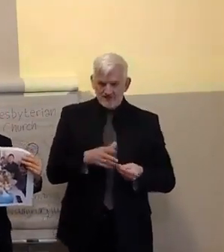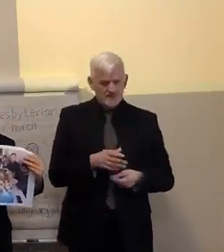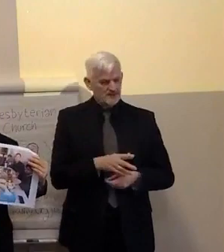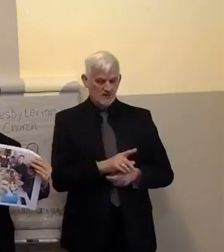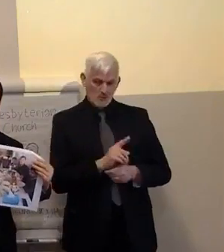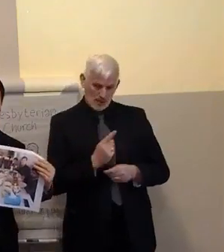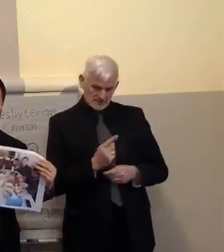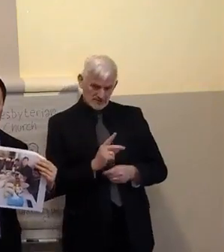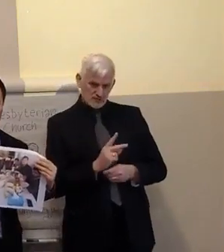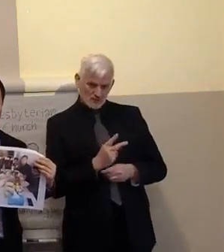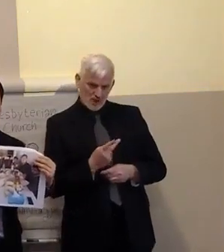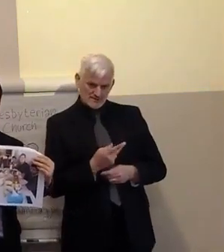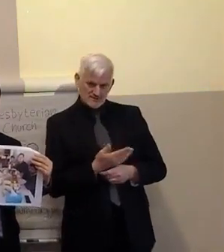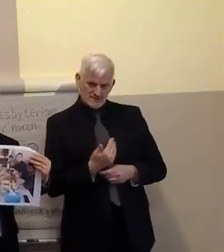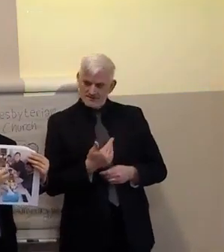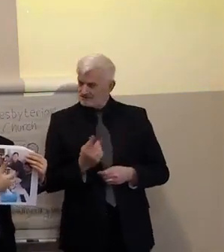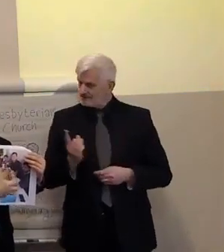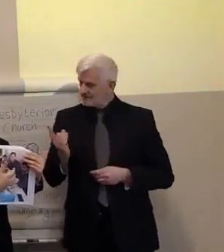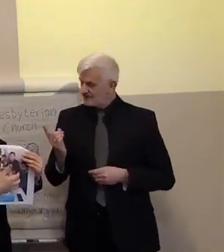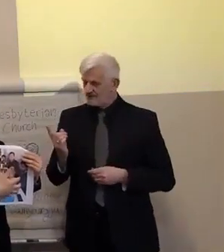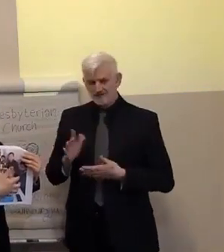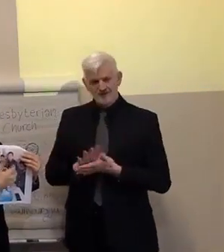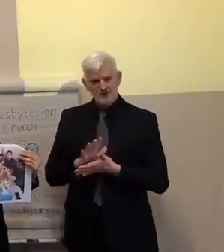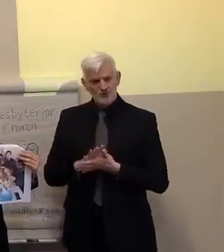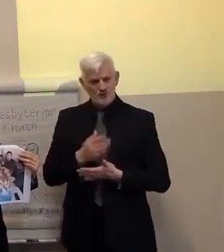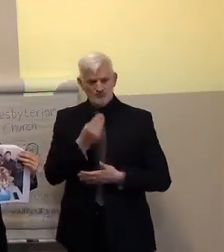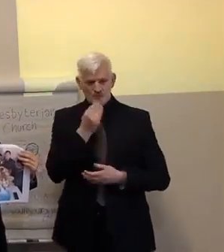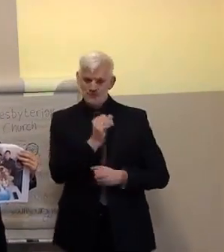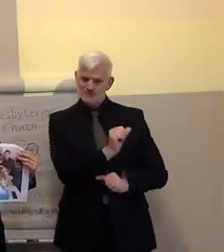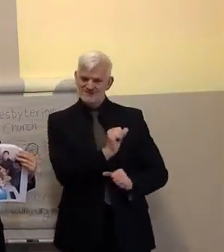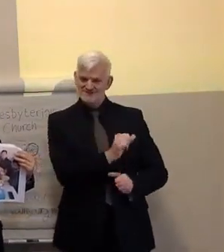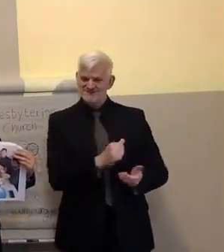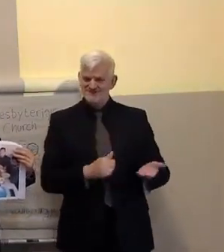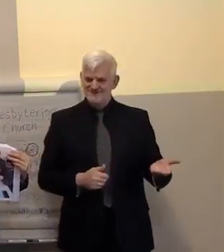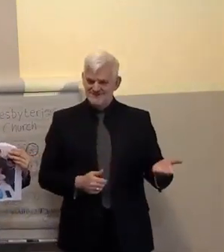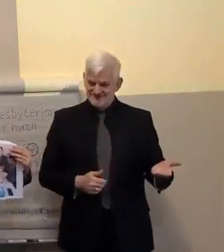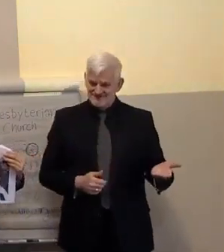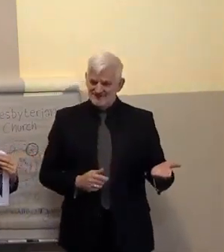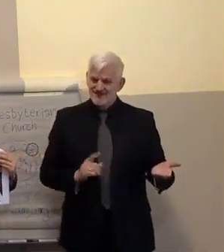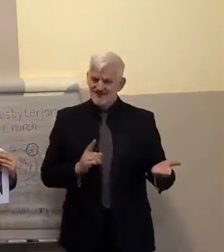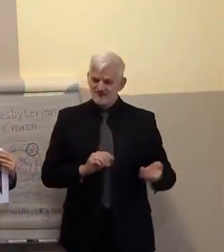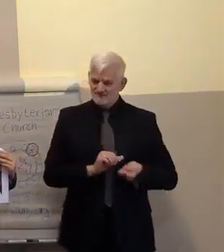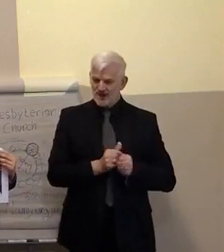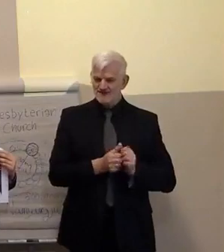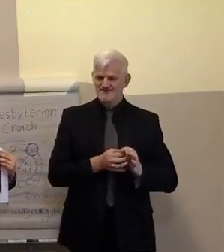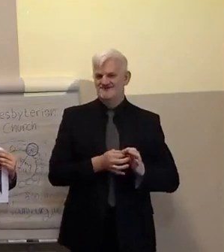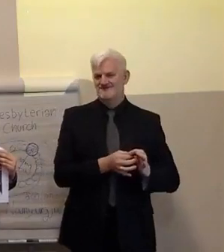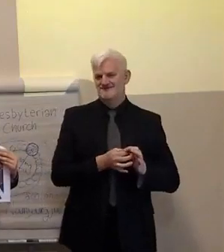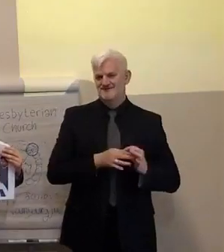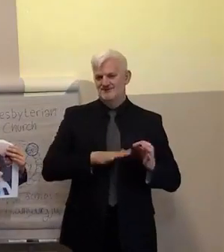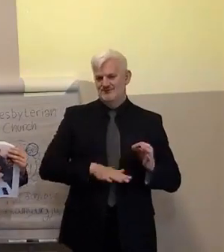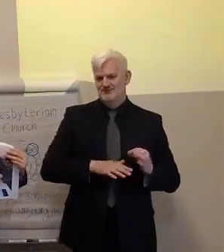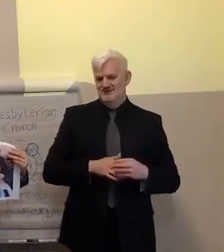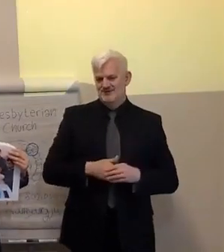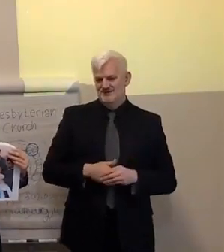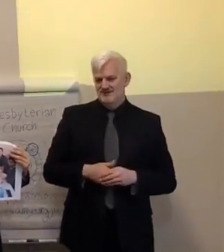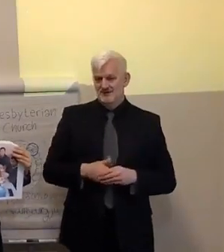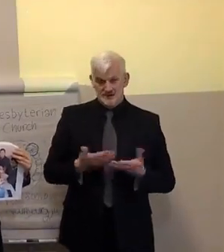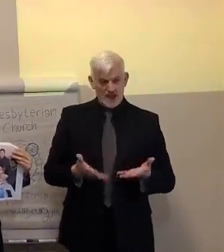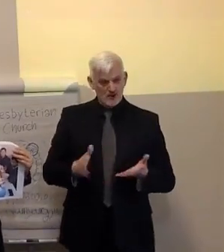I enjoyed food he prepared, then we became friends. Even now, we are become very